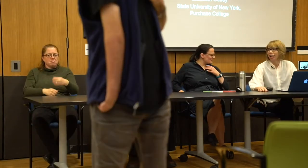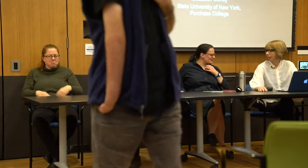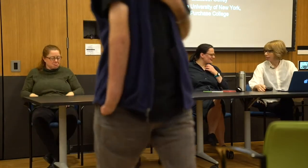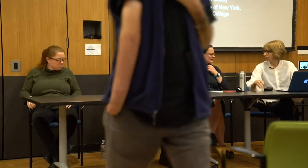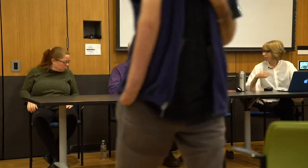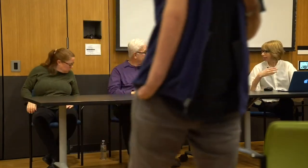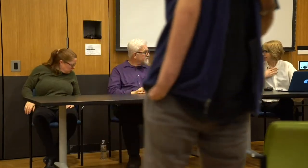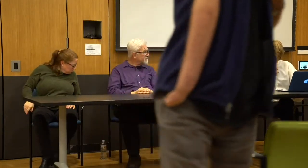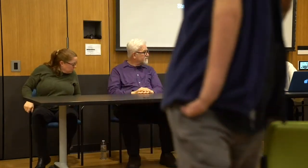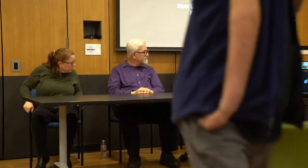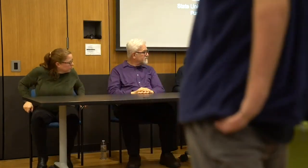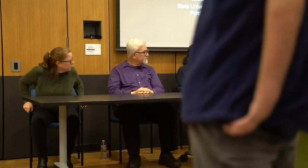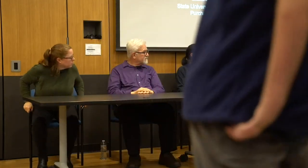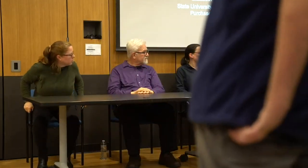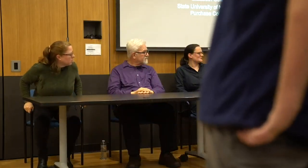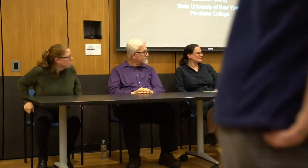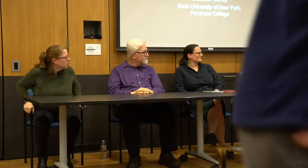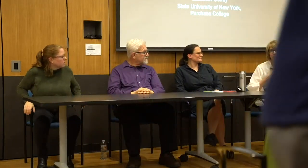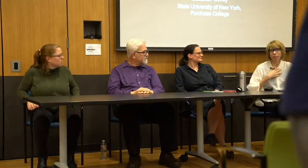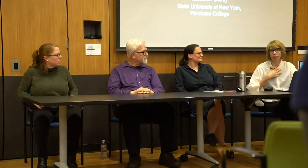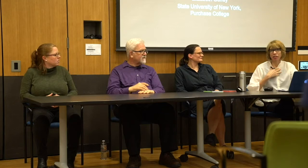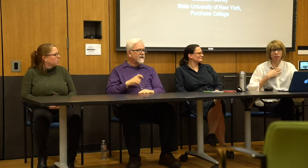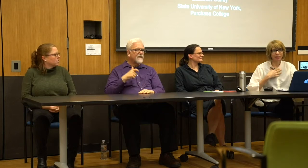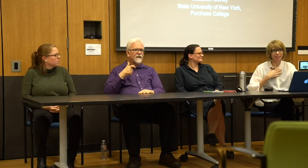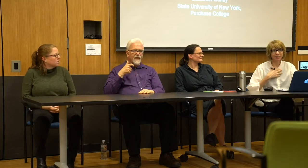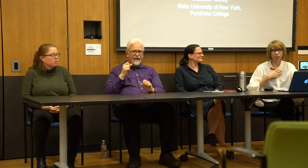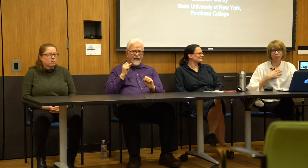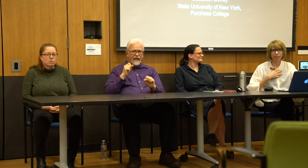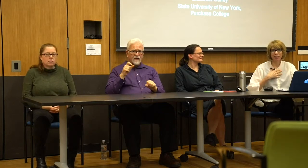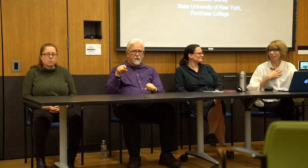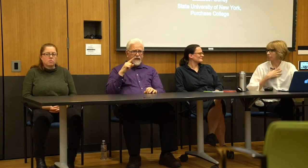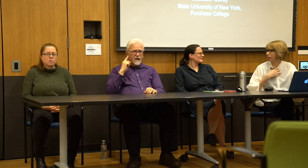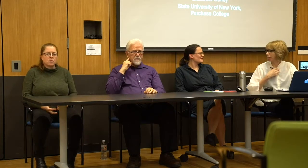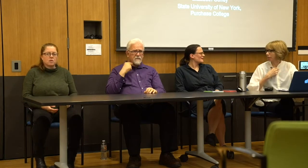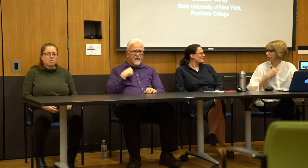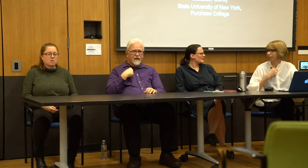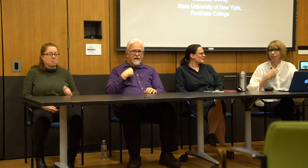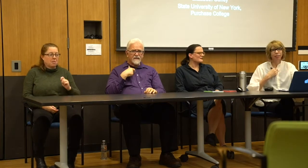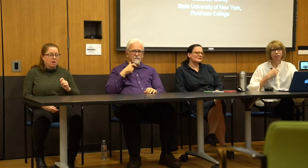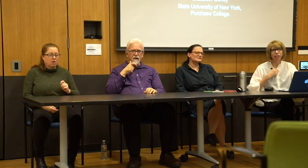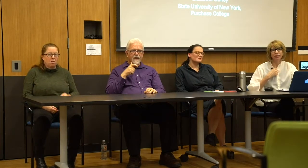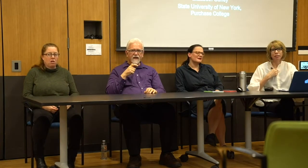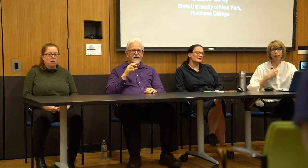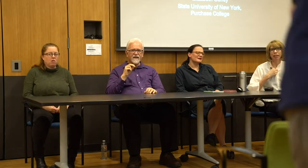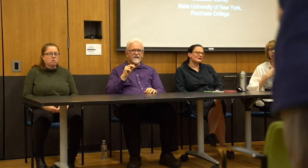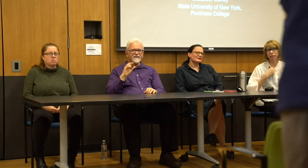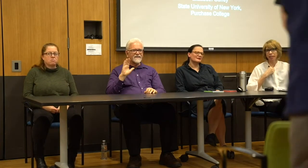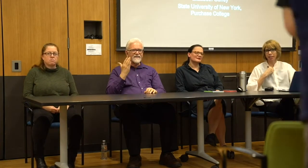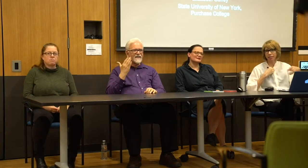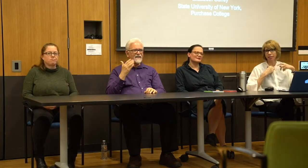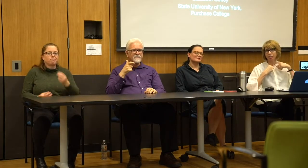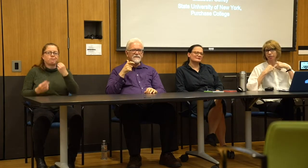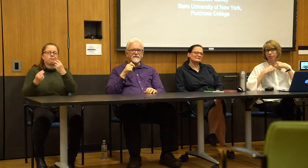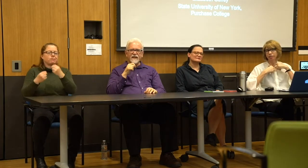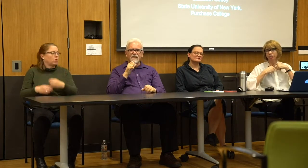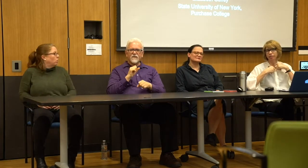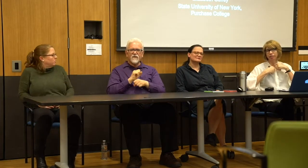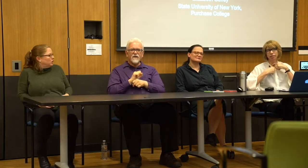Wait, let's see if the these so, can you guys hear me? Is the mic on? No. Is the mic not working?